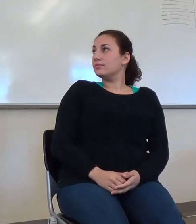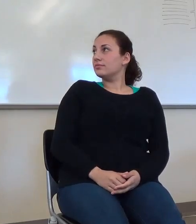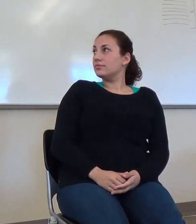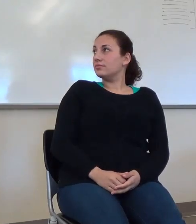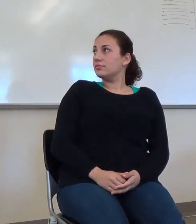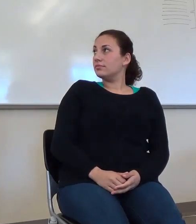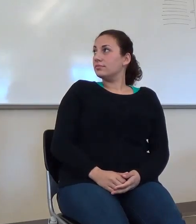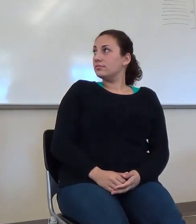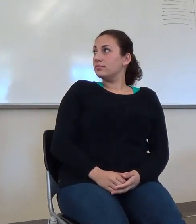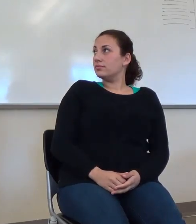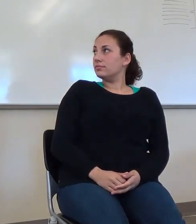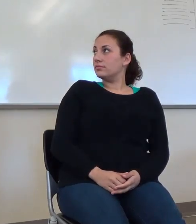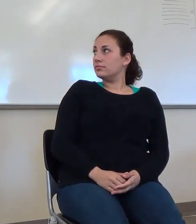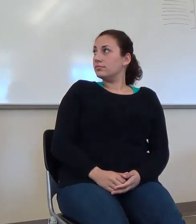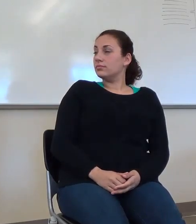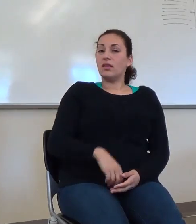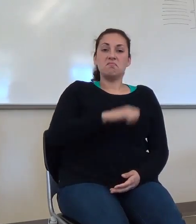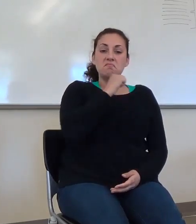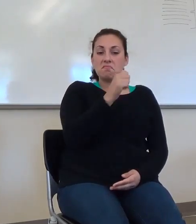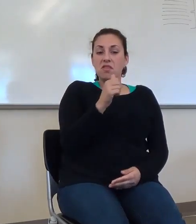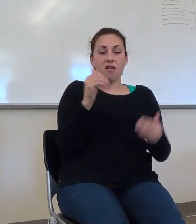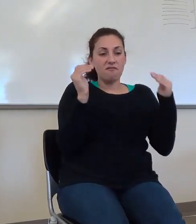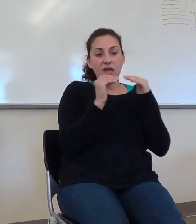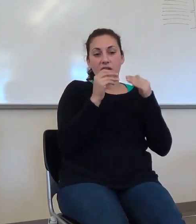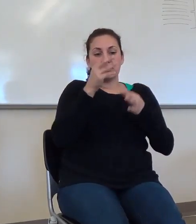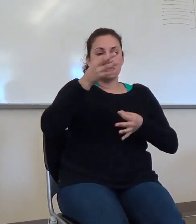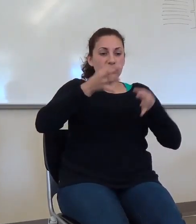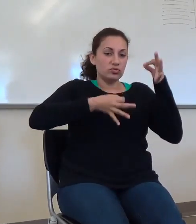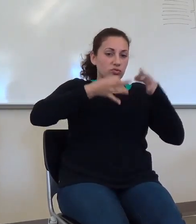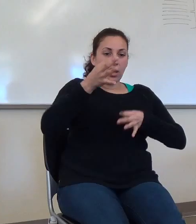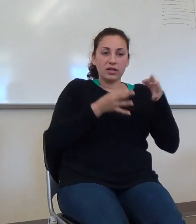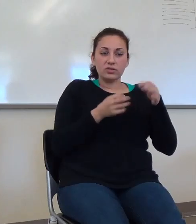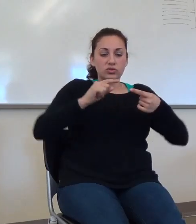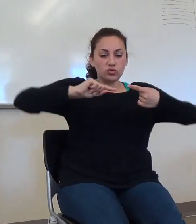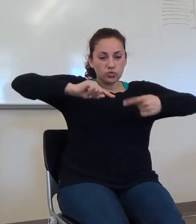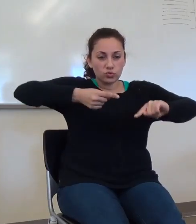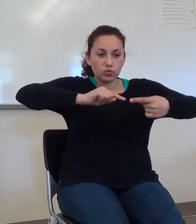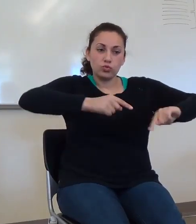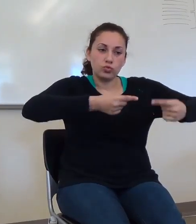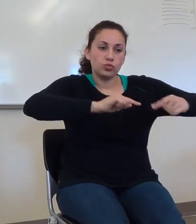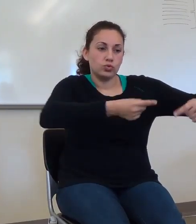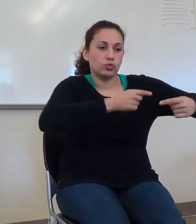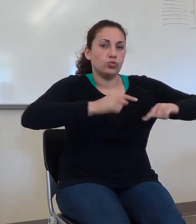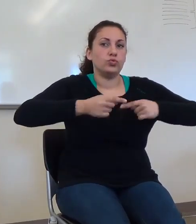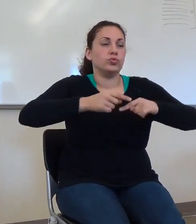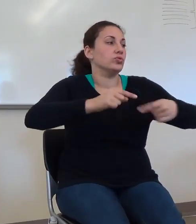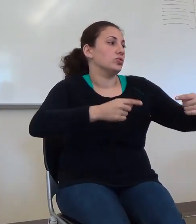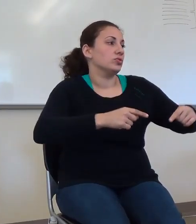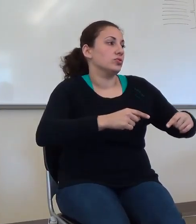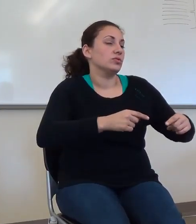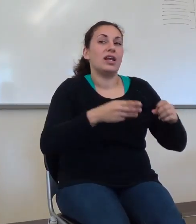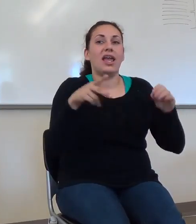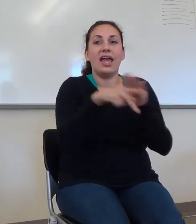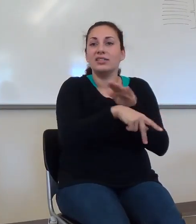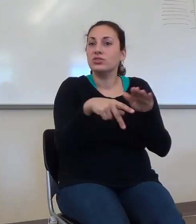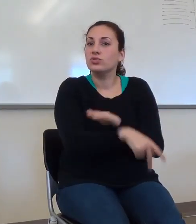here, unjust imprisonment, unfair trials, torture, execution. If the list is already in a sentence, you don't